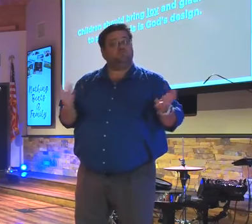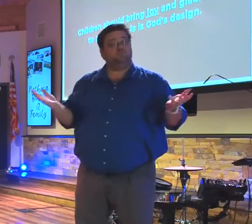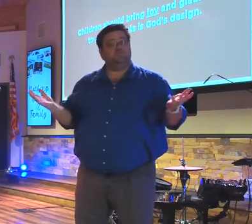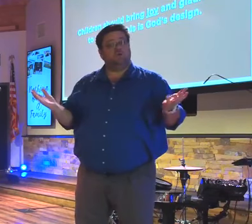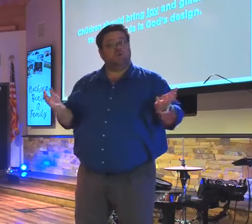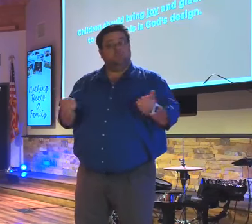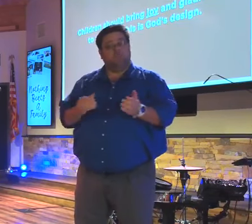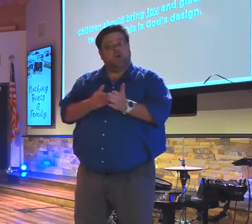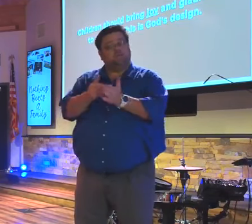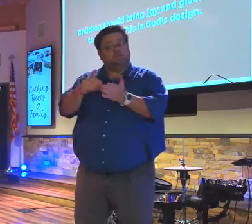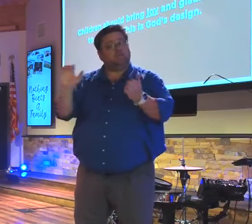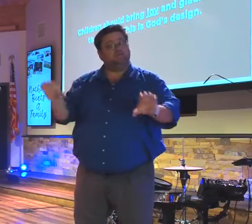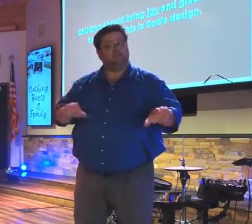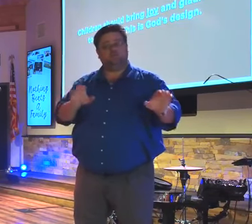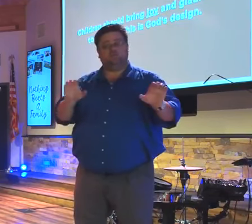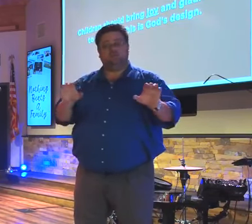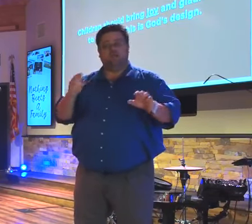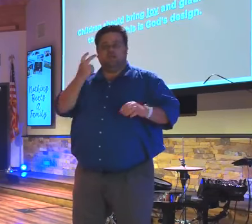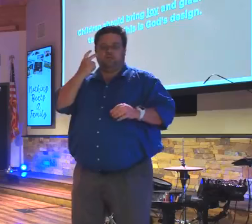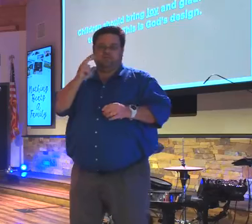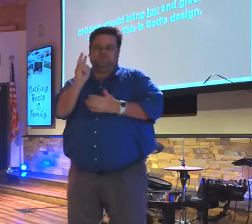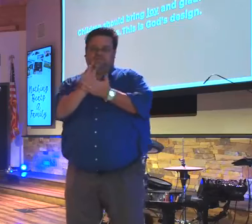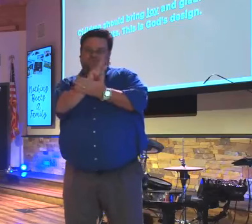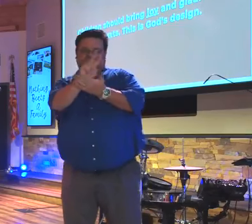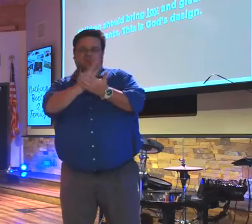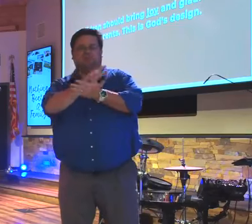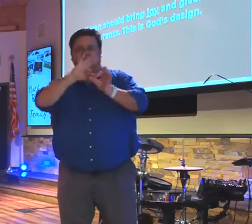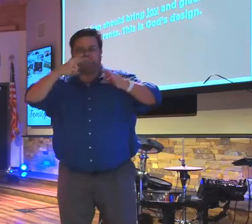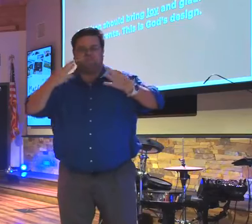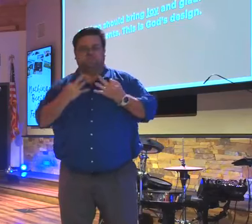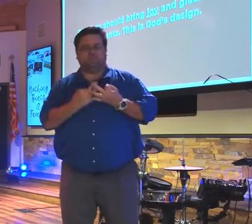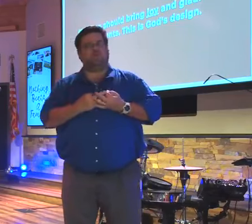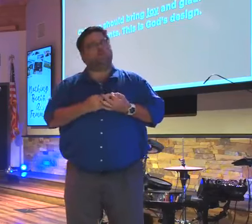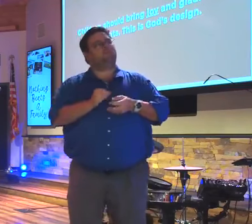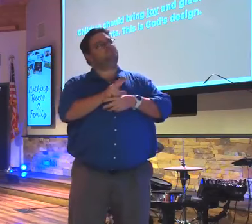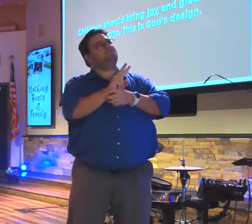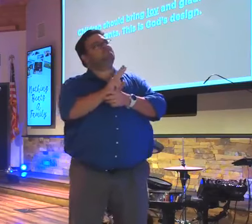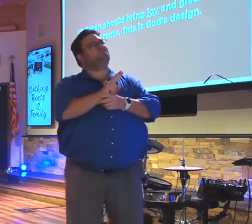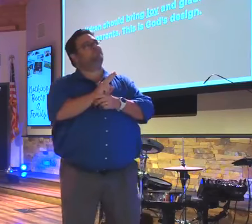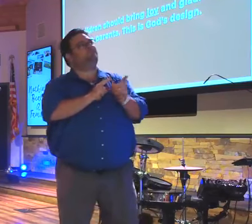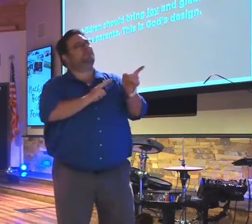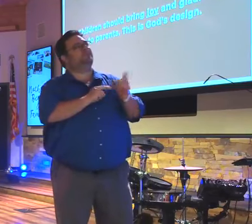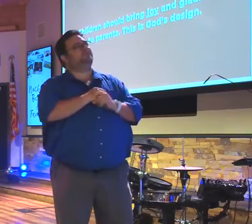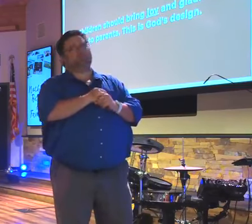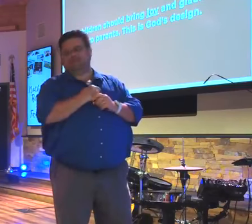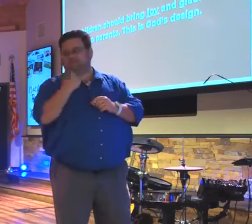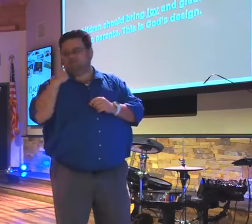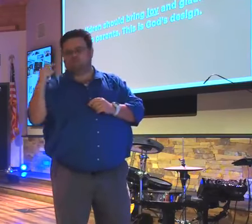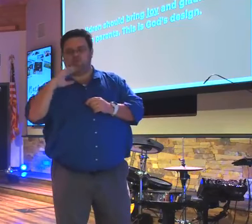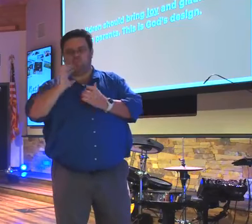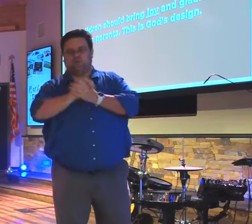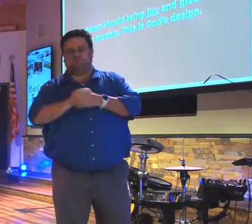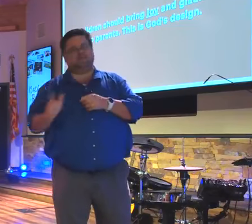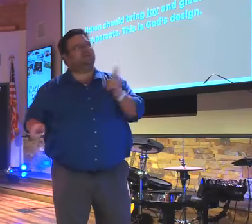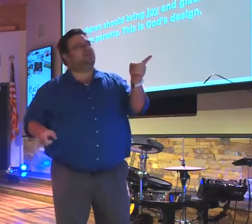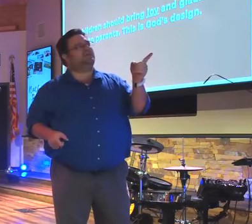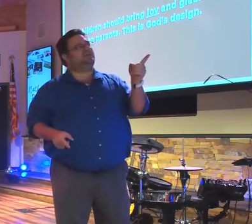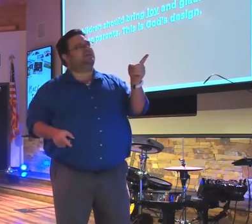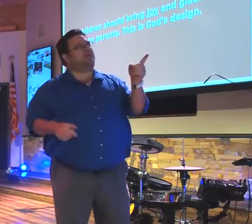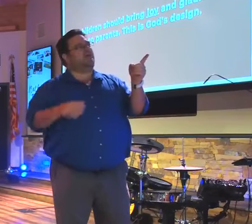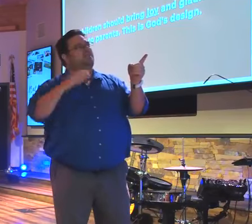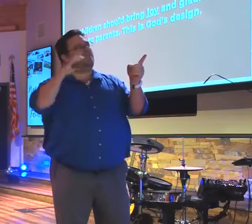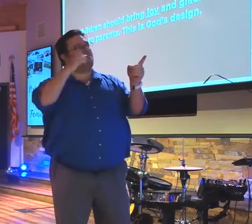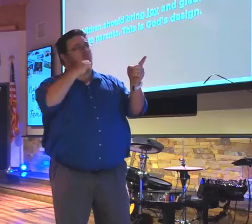looking back recently at some of our family videos, you know, and I was looking back at those, and I told Denise, I said, man, I miss